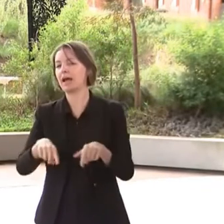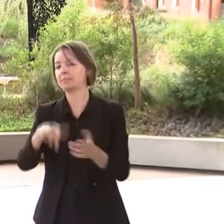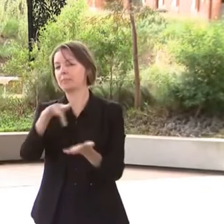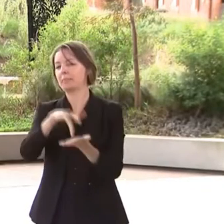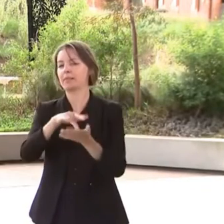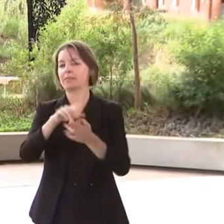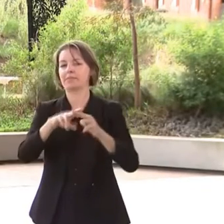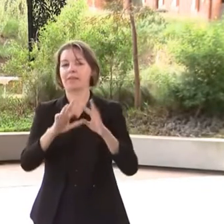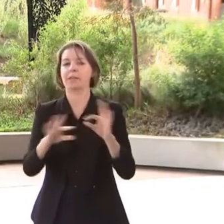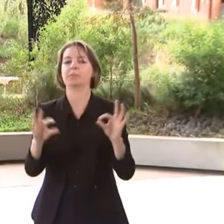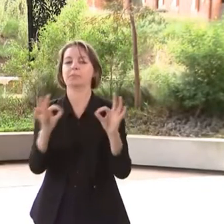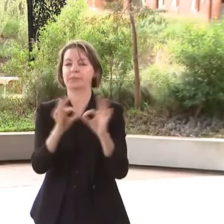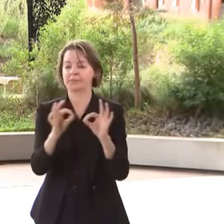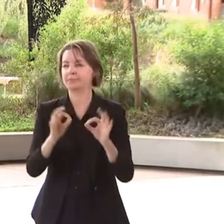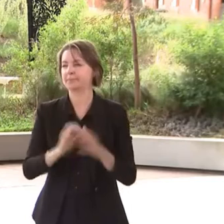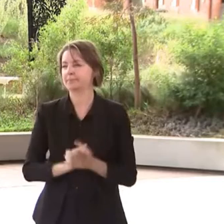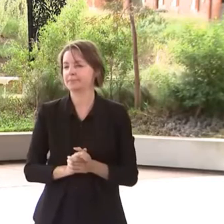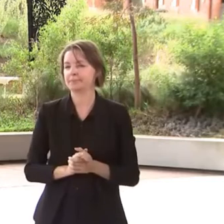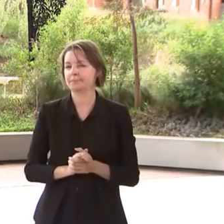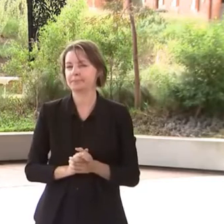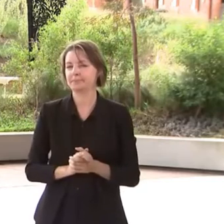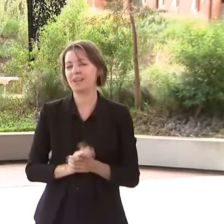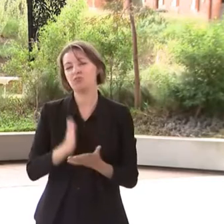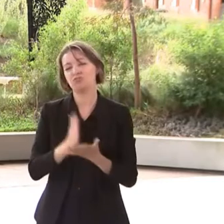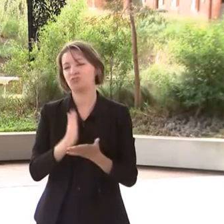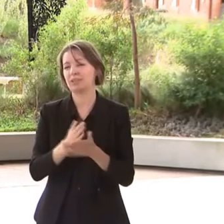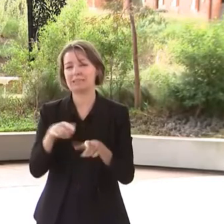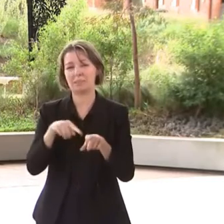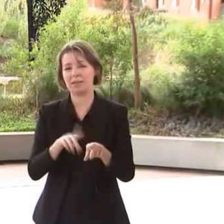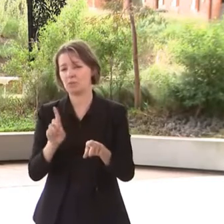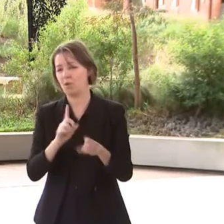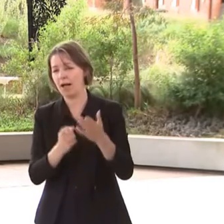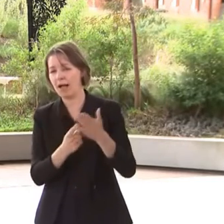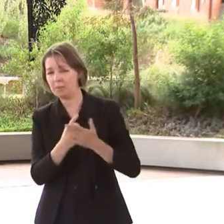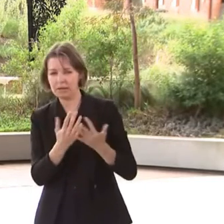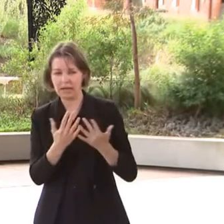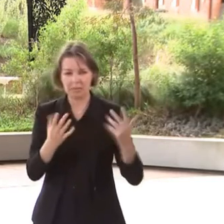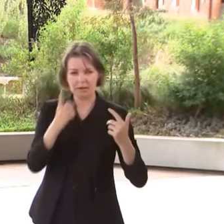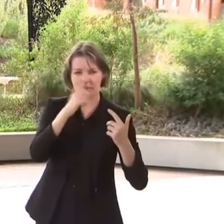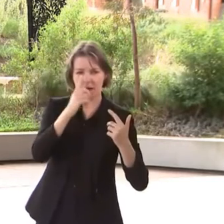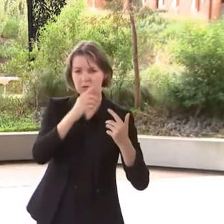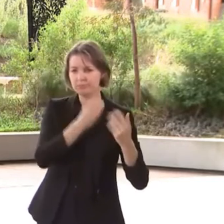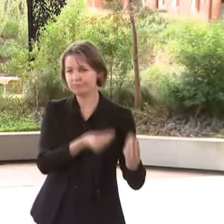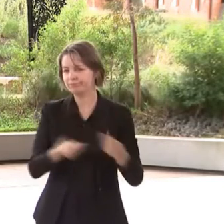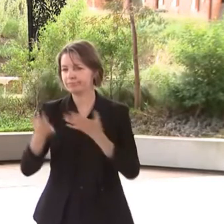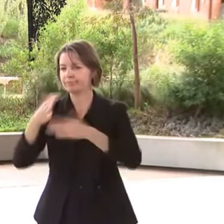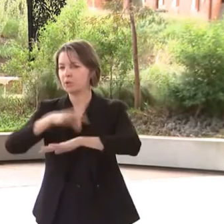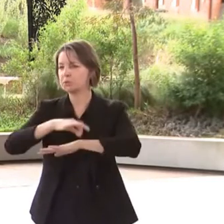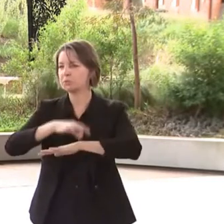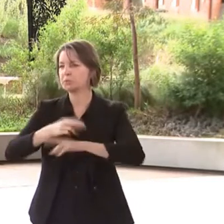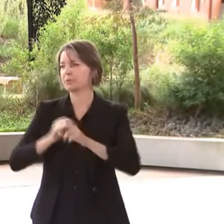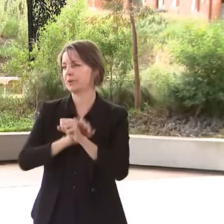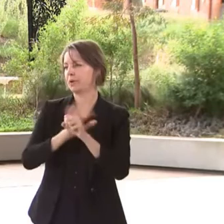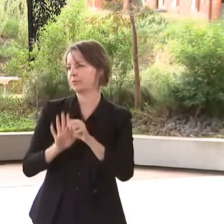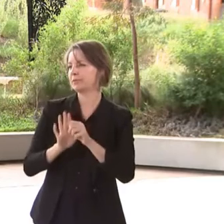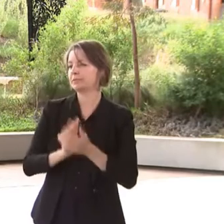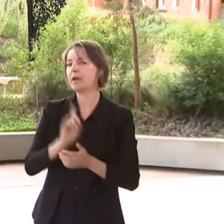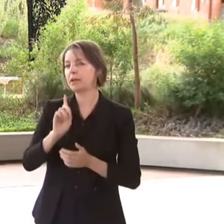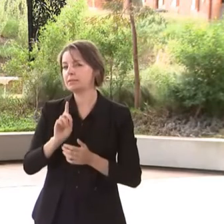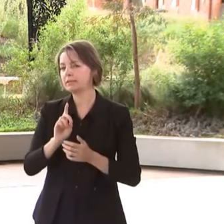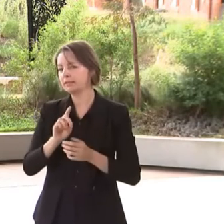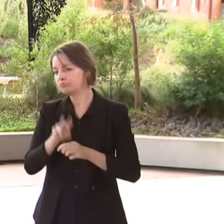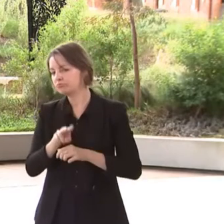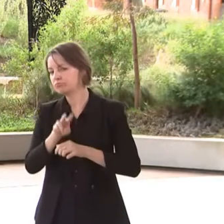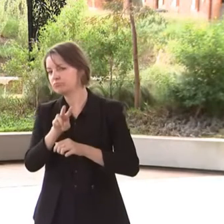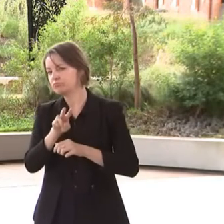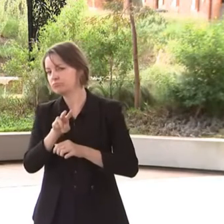Obviously, it's highly dependent on what happens with respect to hospitalisations. So the next week or two will be critical